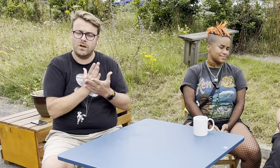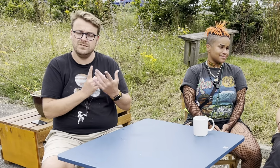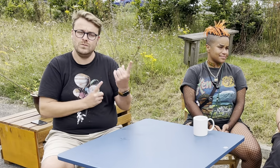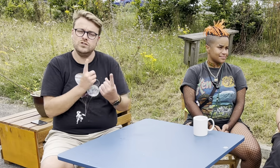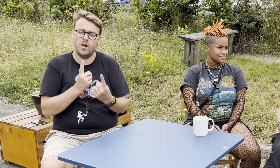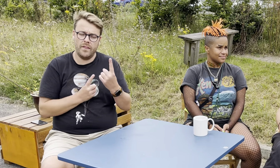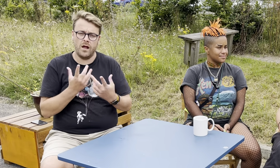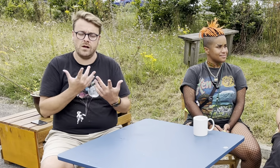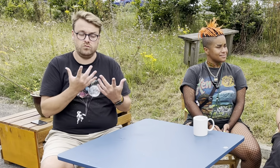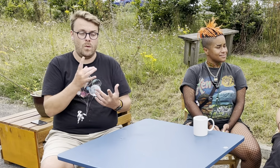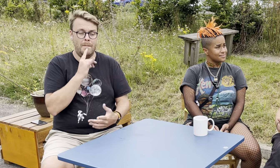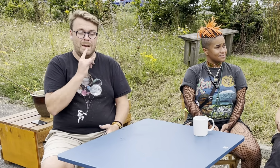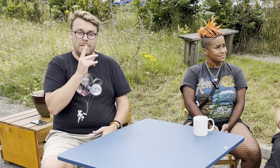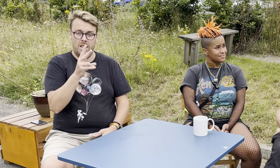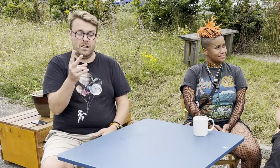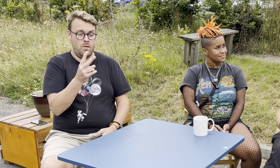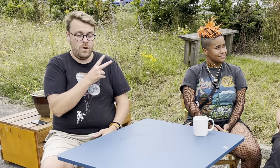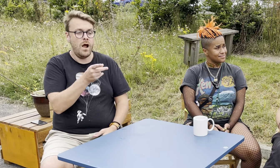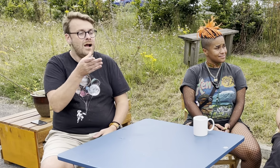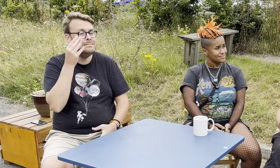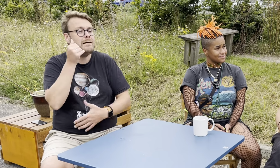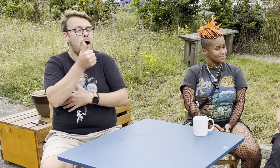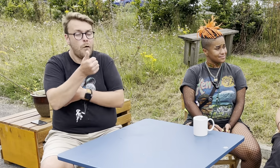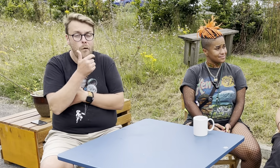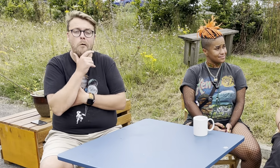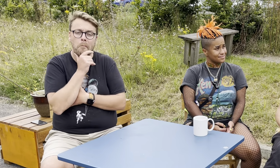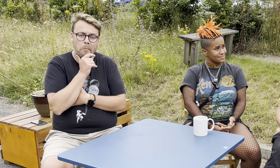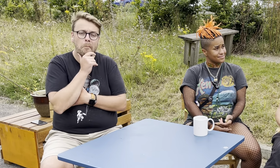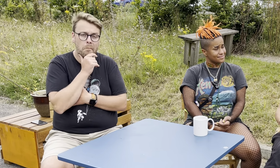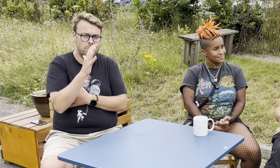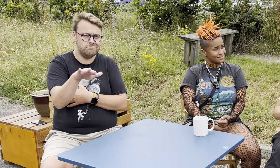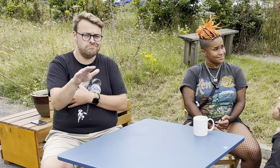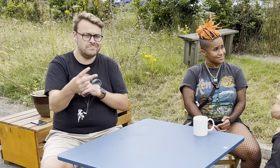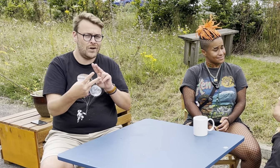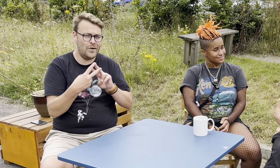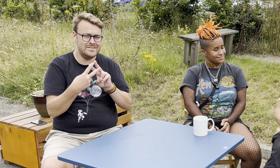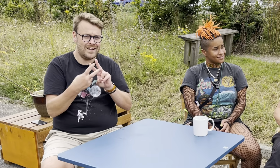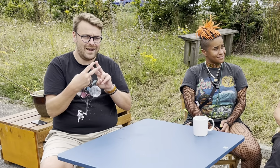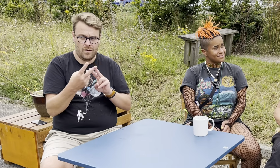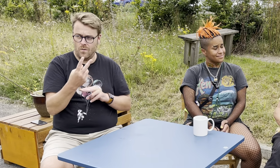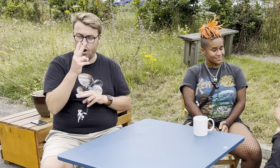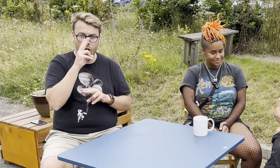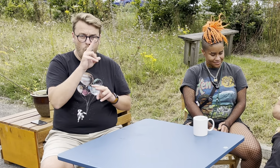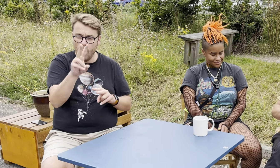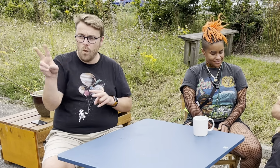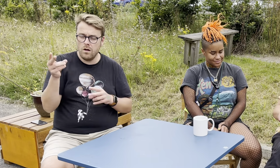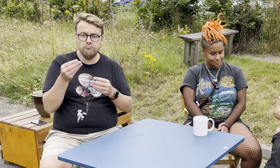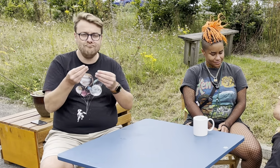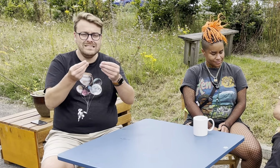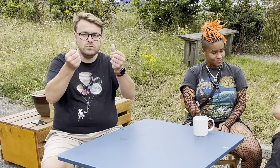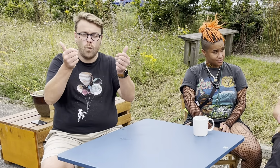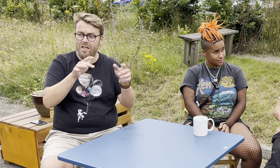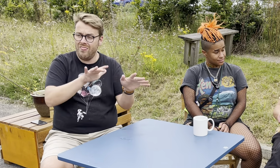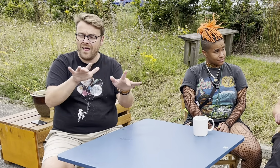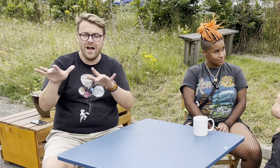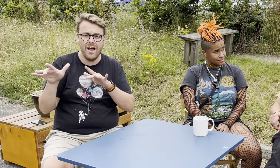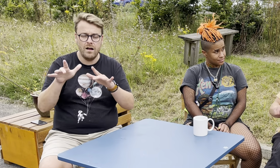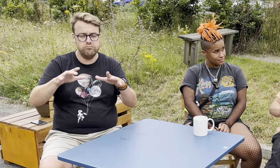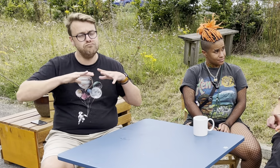people are watching that and thinking that sounds good, then get in touch, look at the resources that are out there, and just be prepared to perhaps dump some